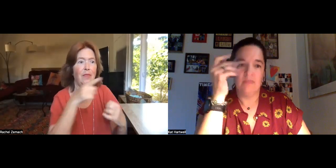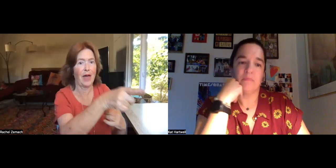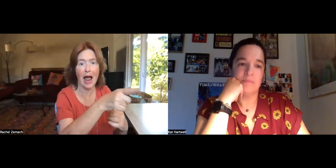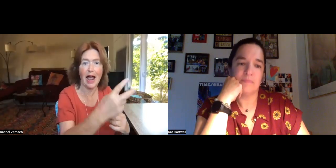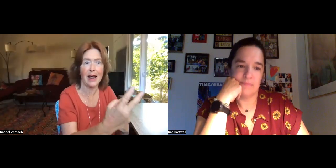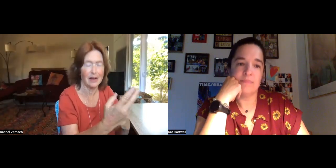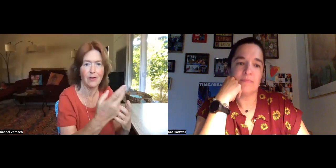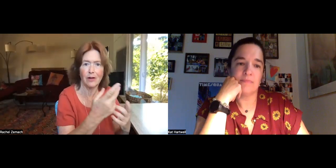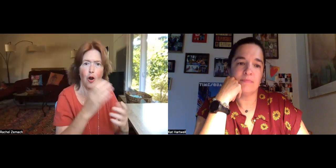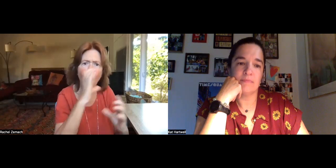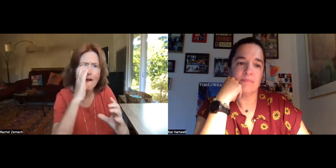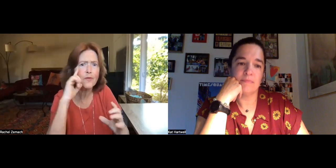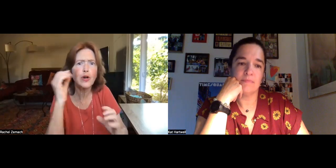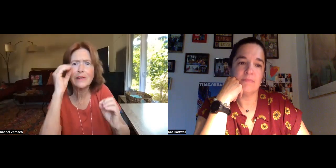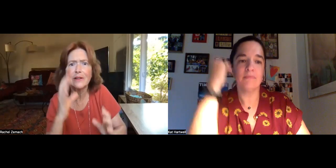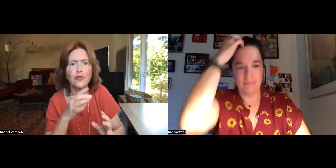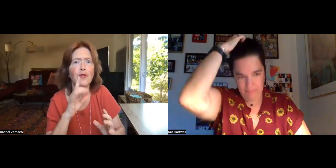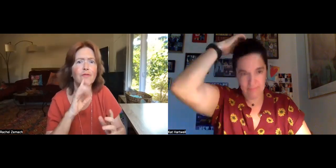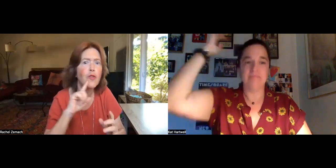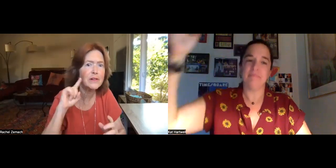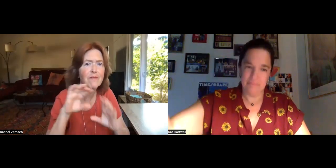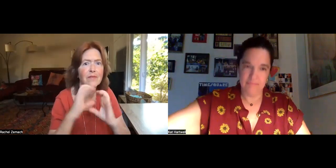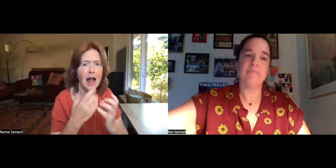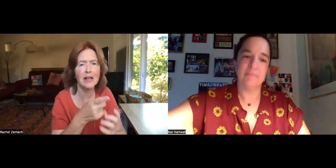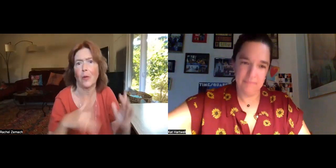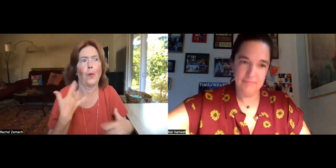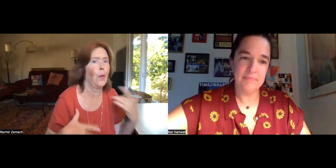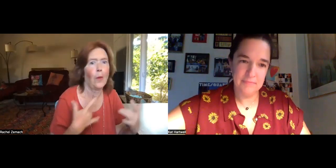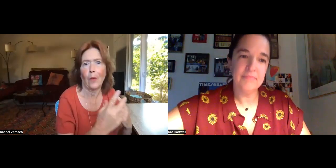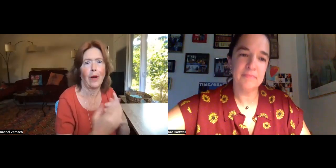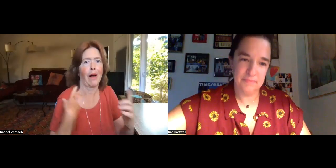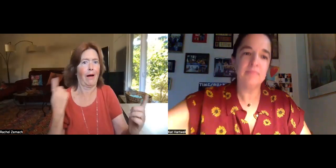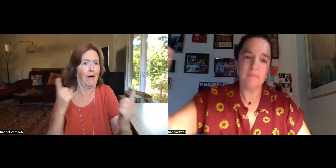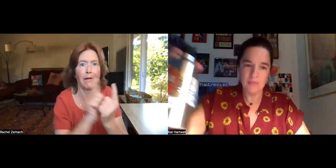A, will teach for 2 classes.